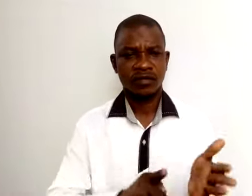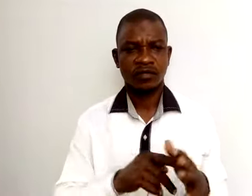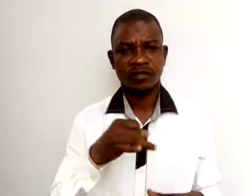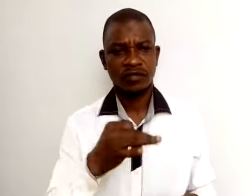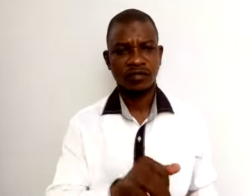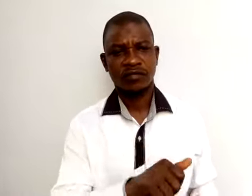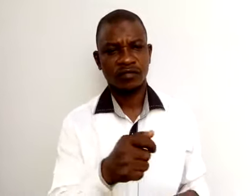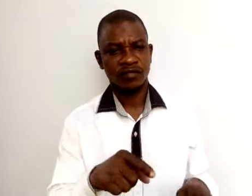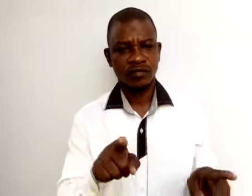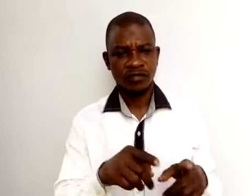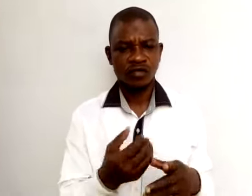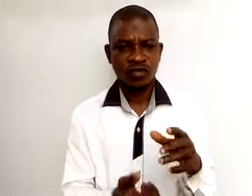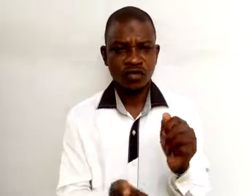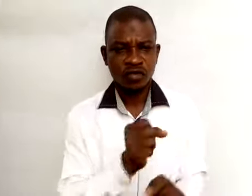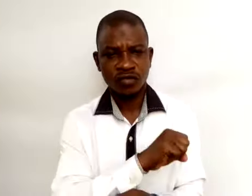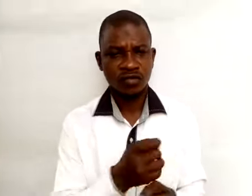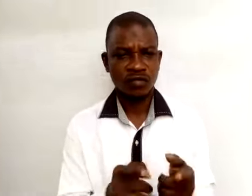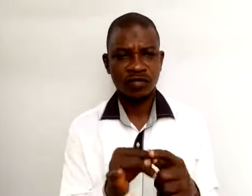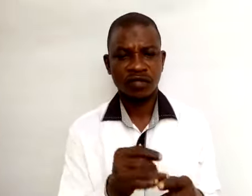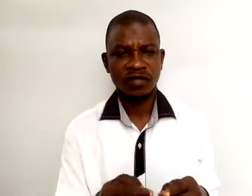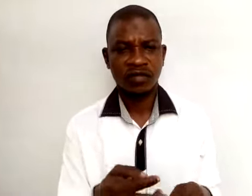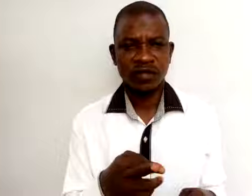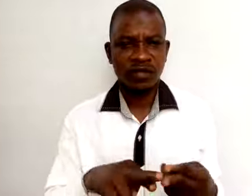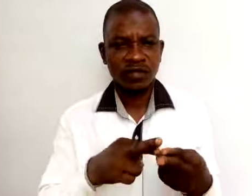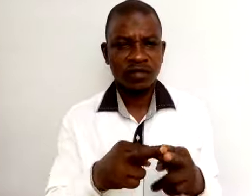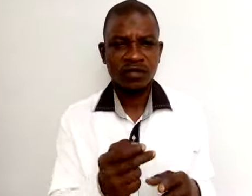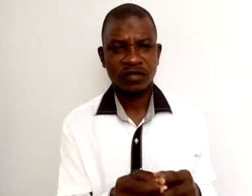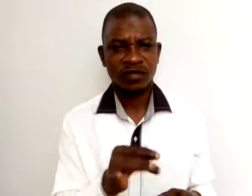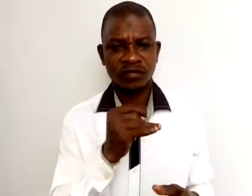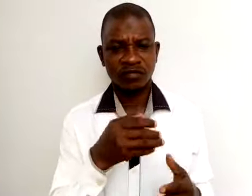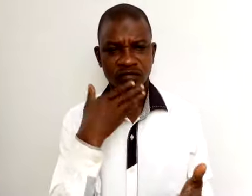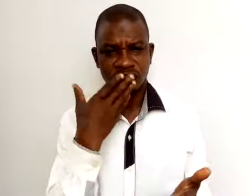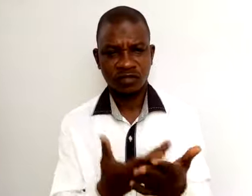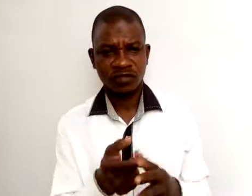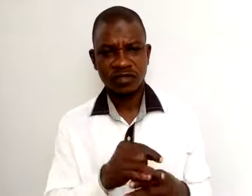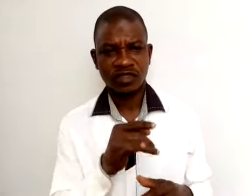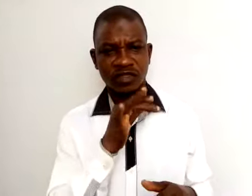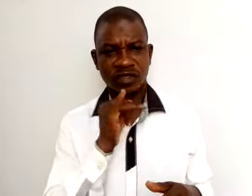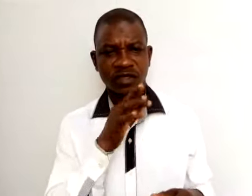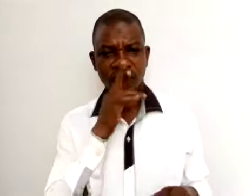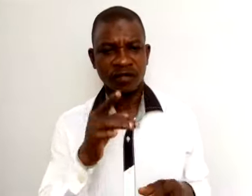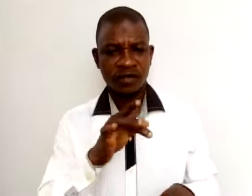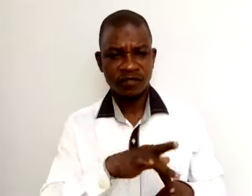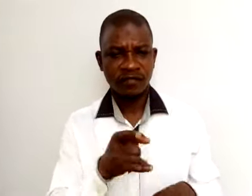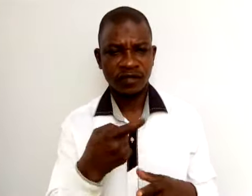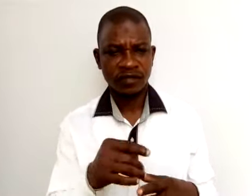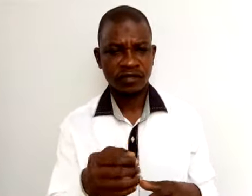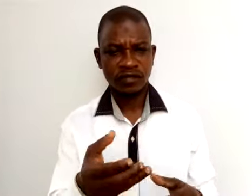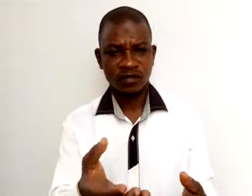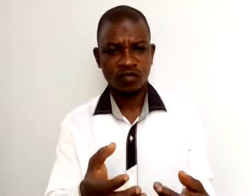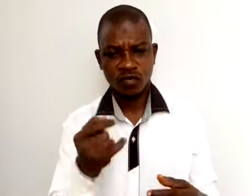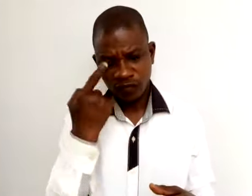the substitute and complementary of a commodity affect the demand for